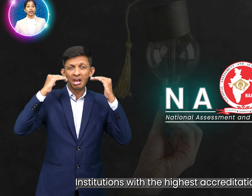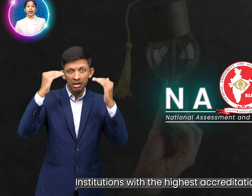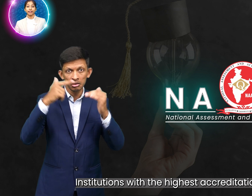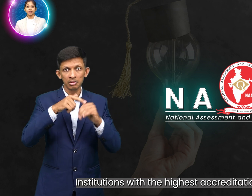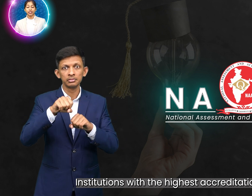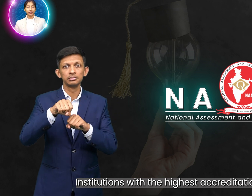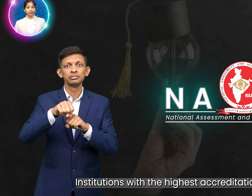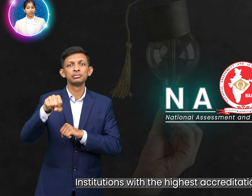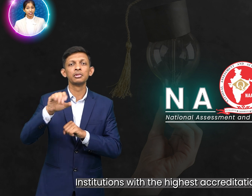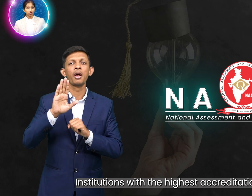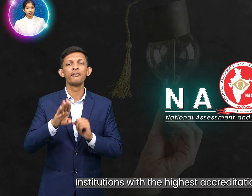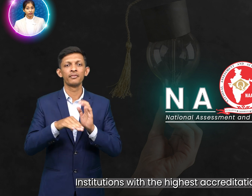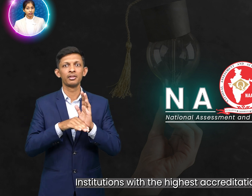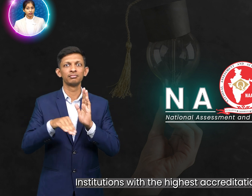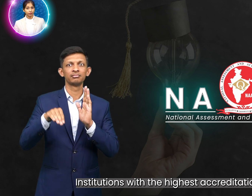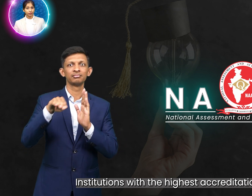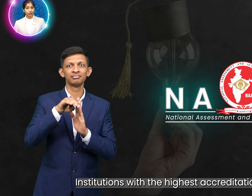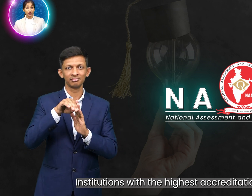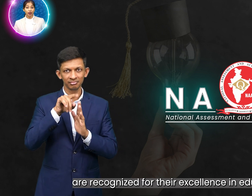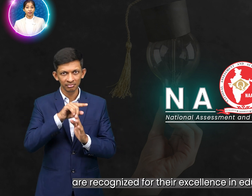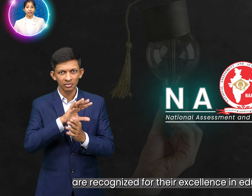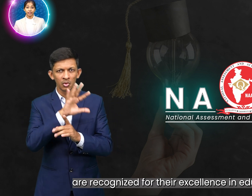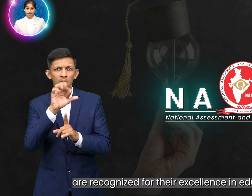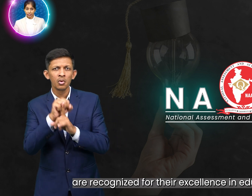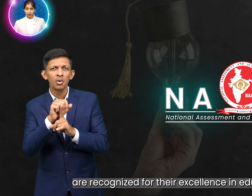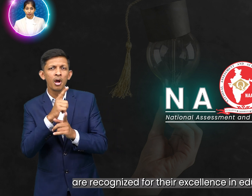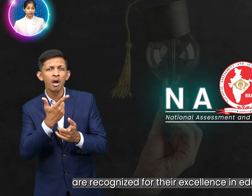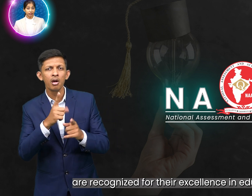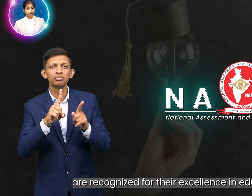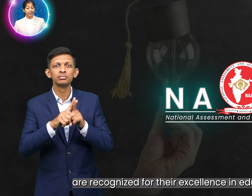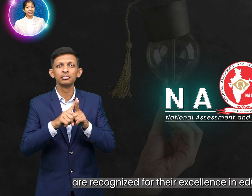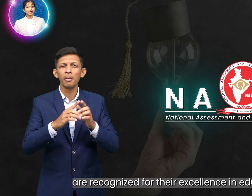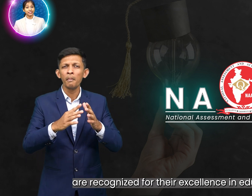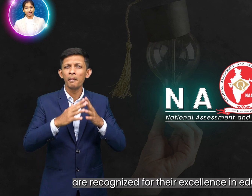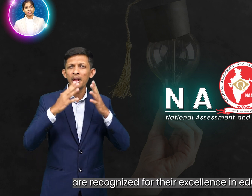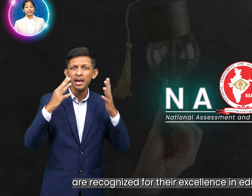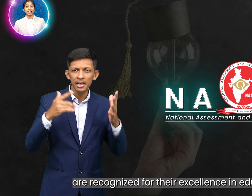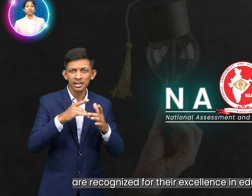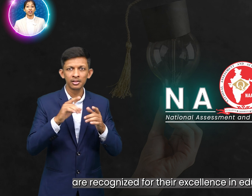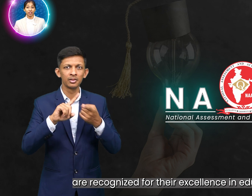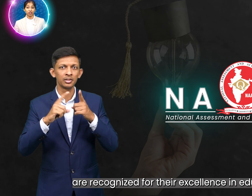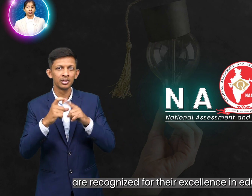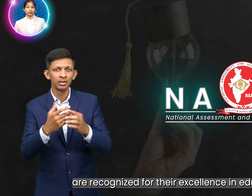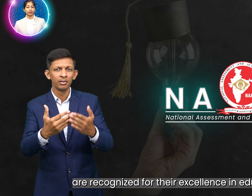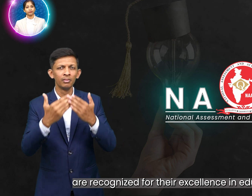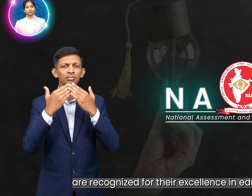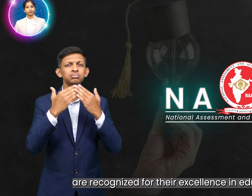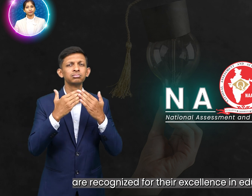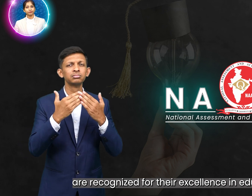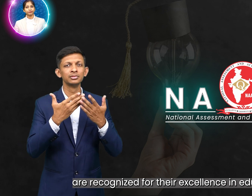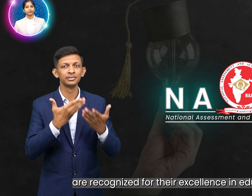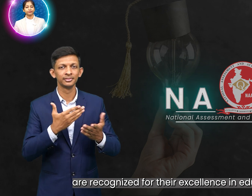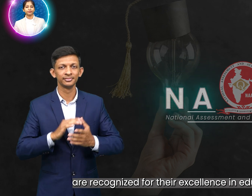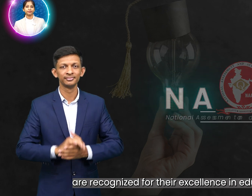Institutions with the highest accreditation level are recognized for their excellence in education.